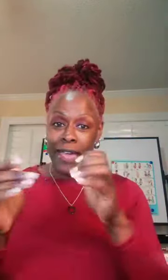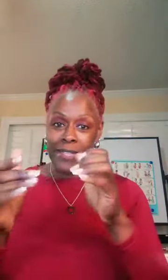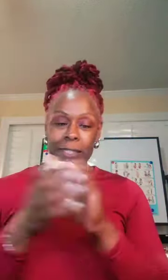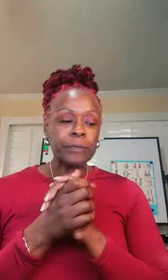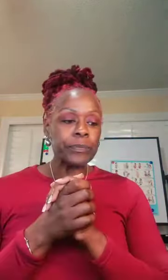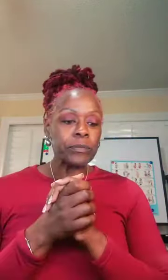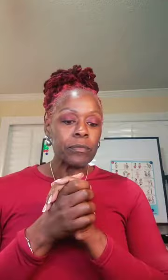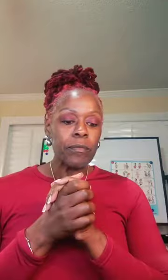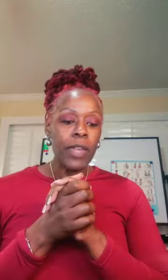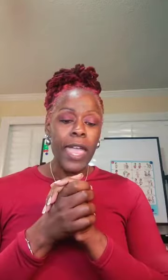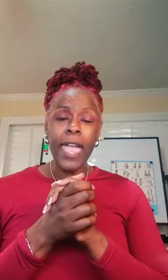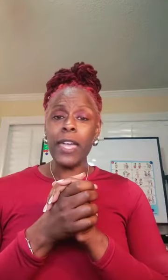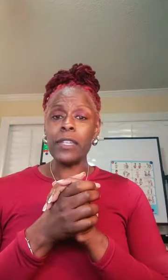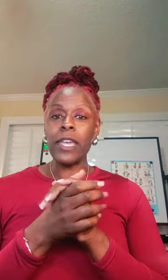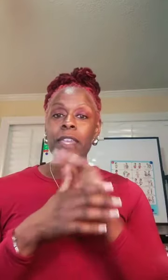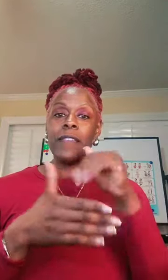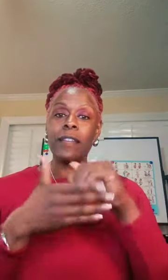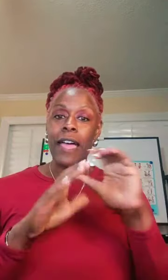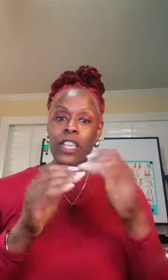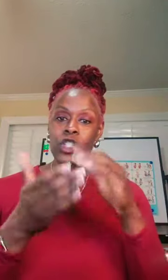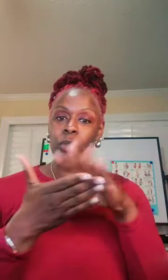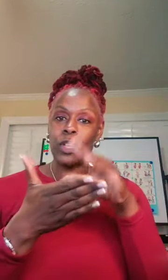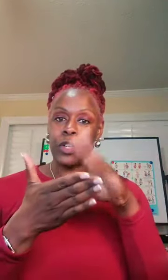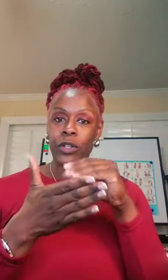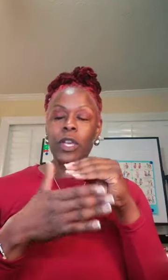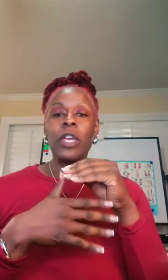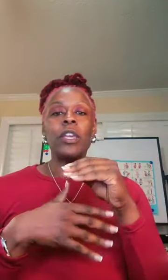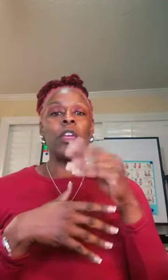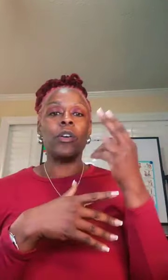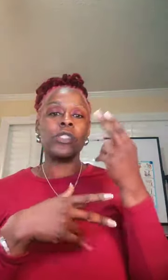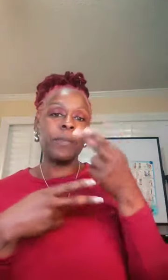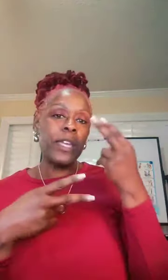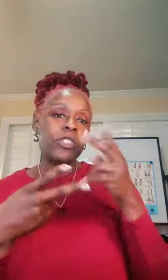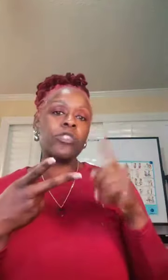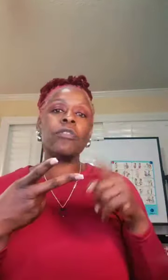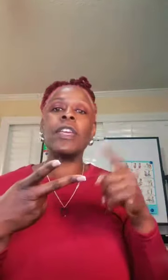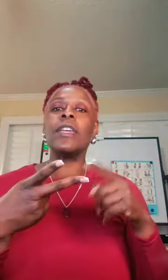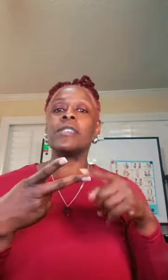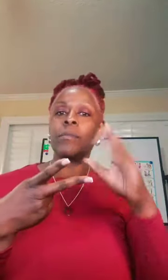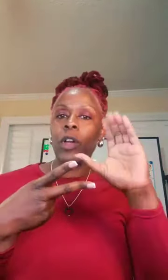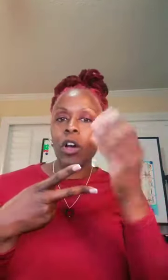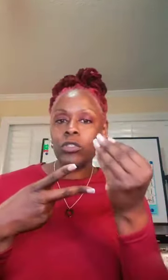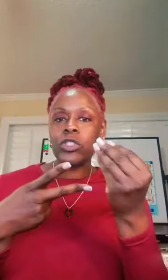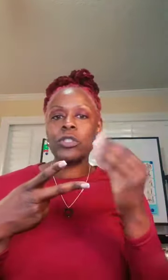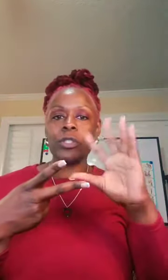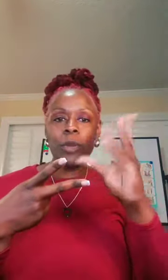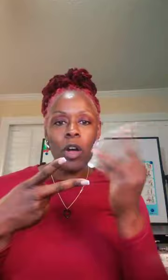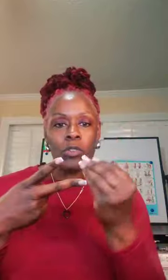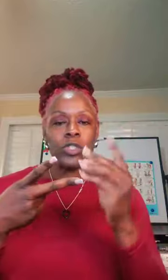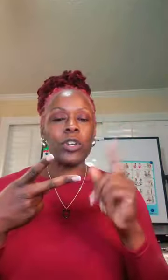class. And in the class, you learn, some history, some